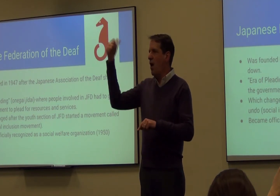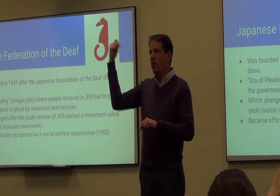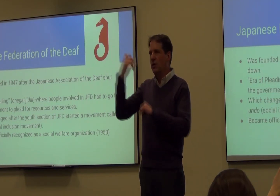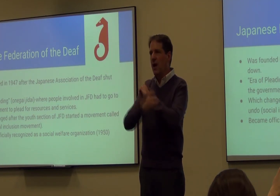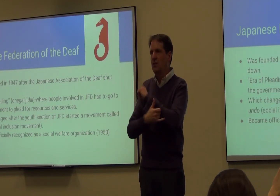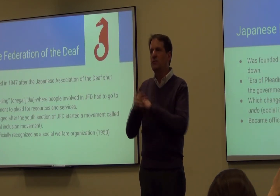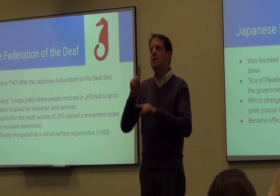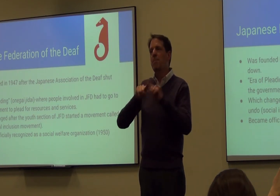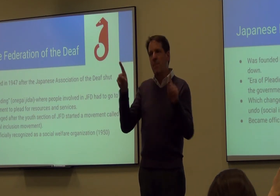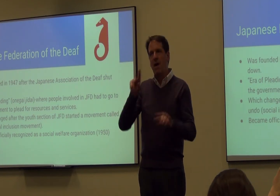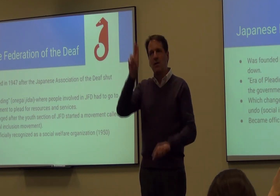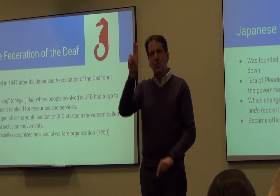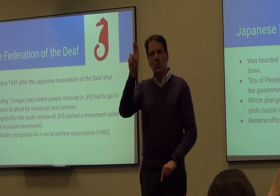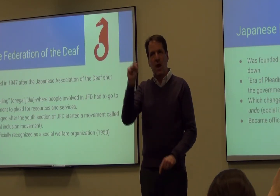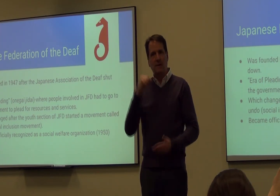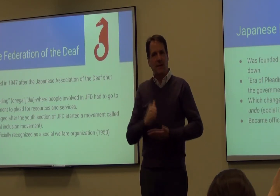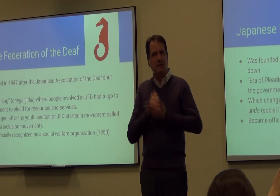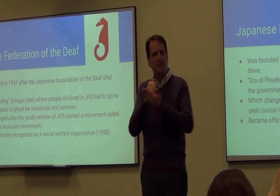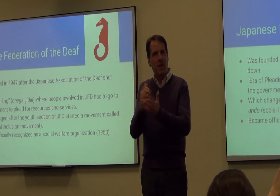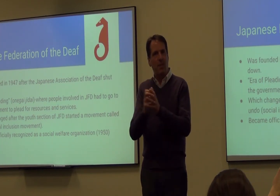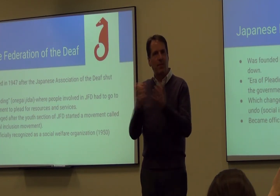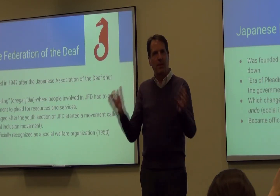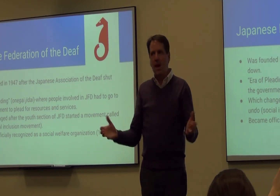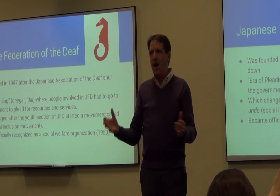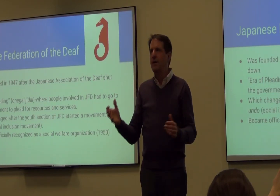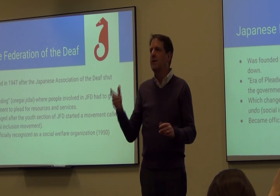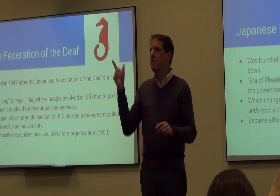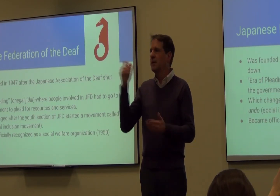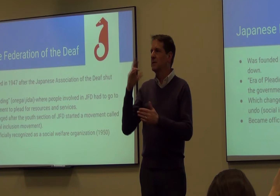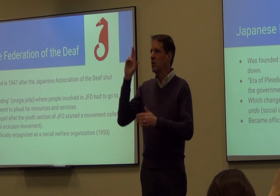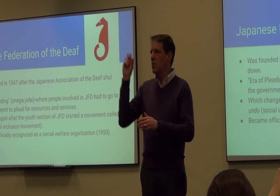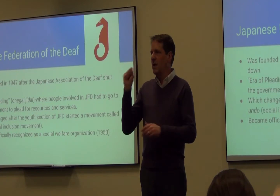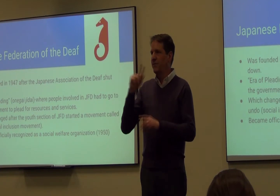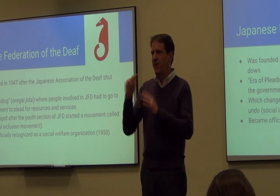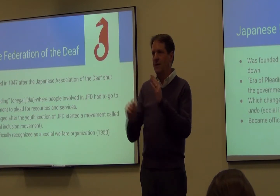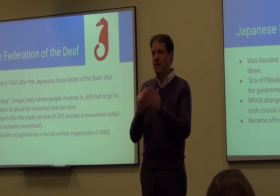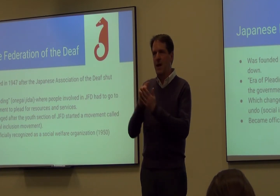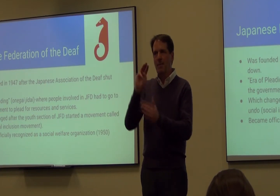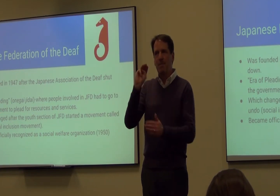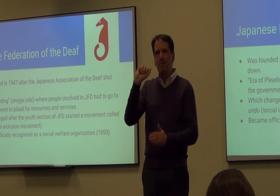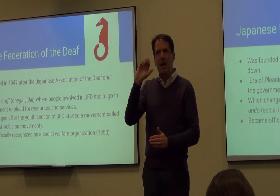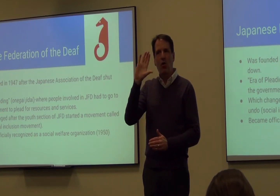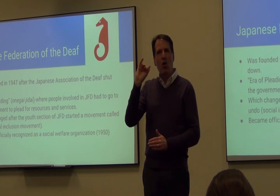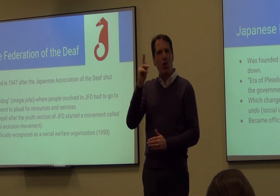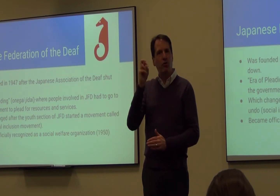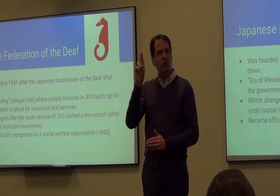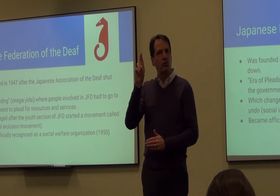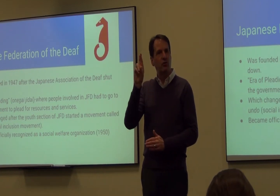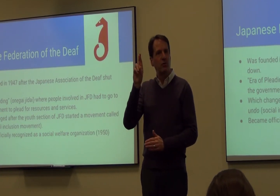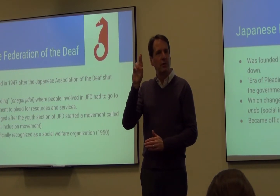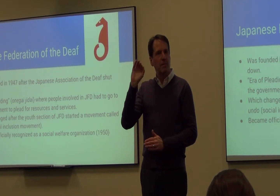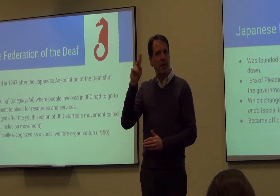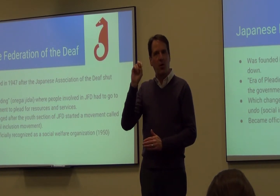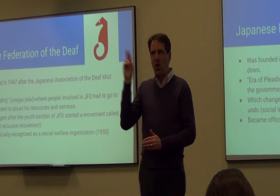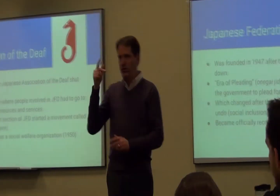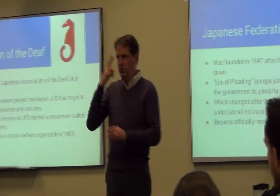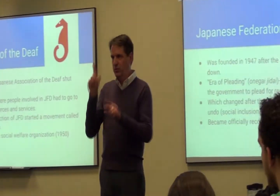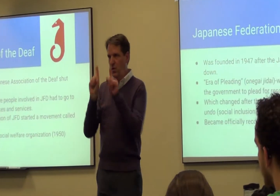they needed prior. They didn't need it anymore. They were able to self-sustain and they could depend on themselves. Because MacArthur at that time in